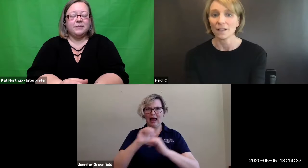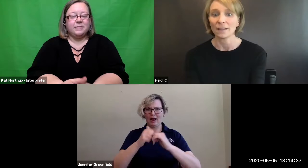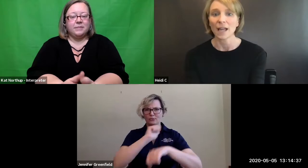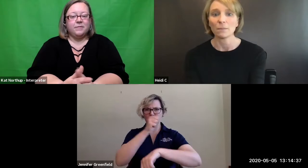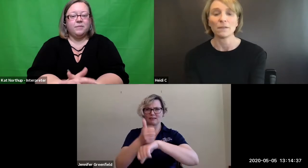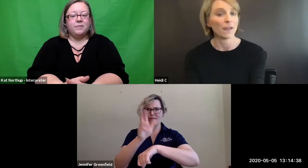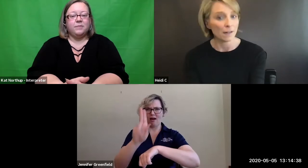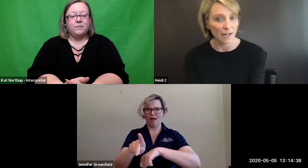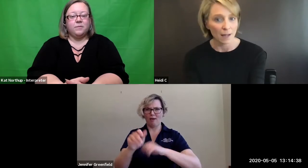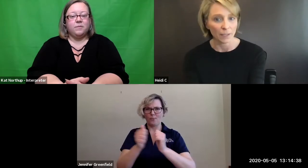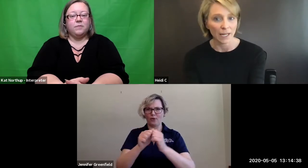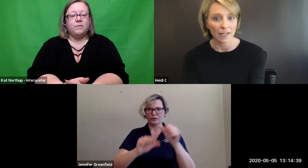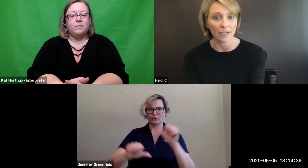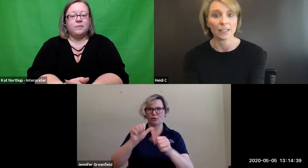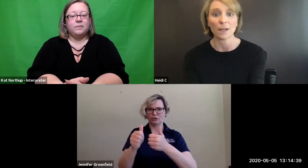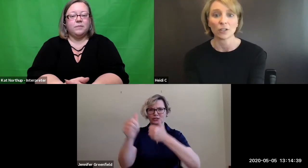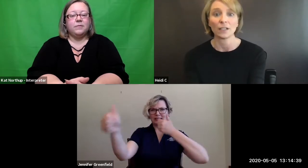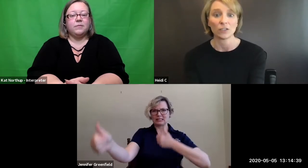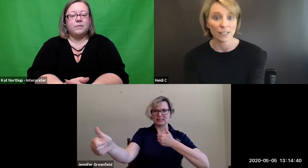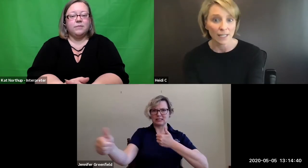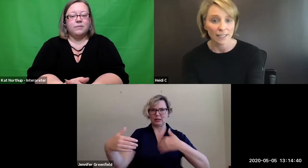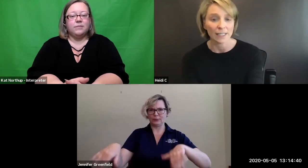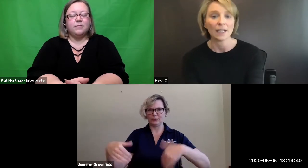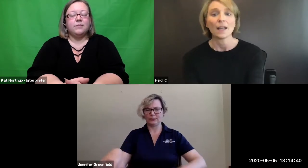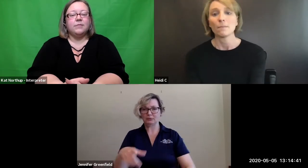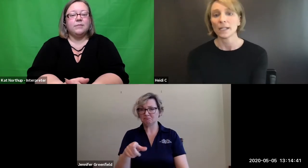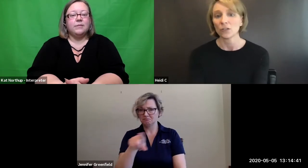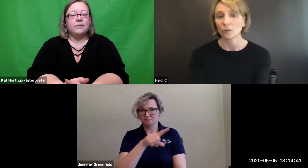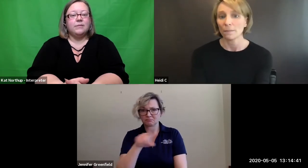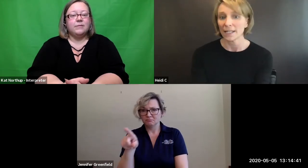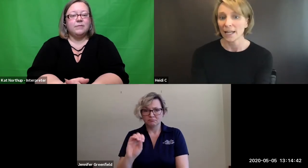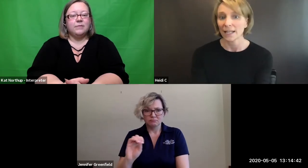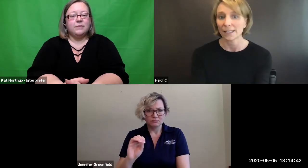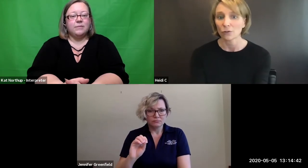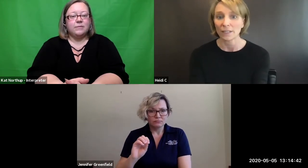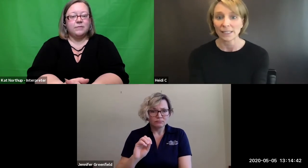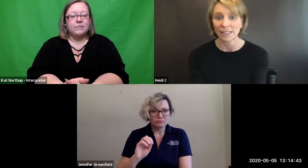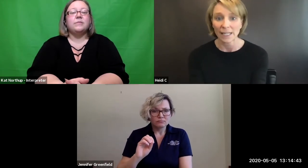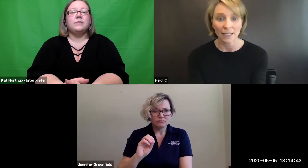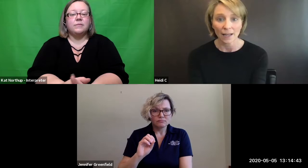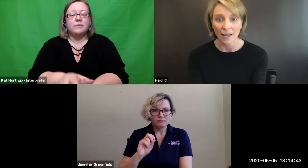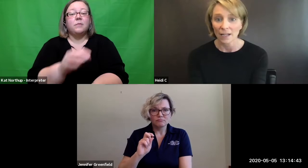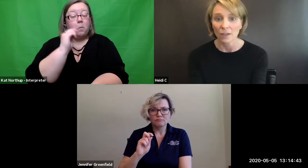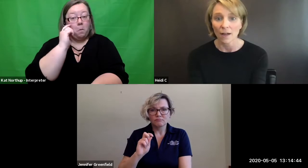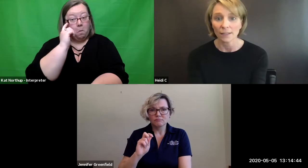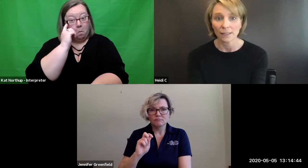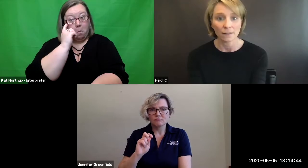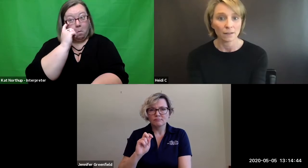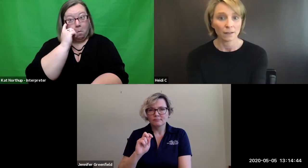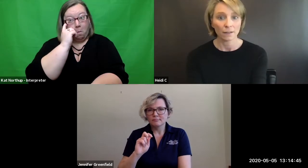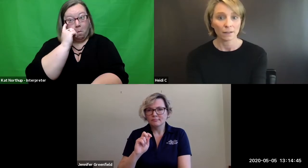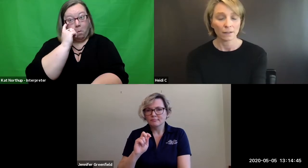I feel like that would be very complicated, especially logistics and making sure we maintain that social distancing. Any